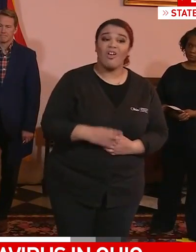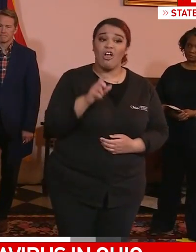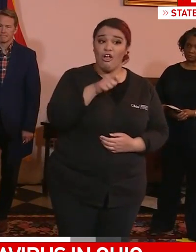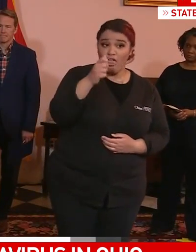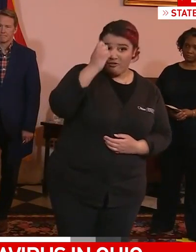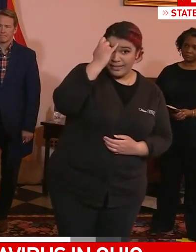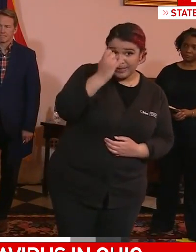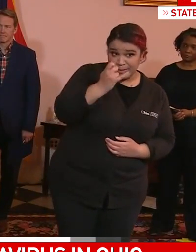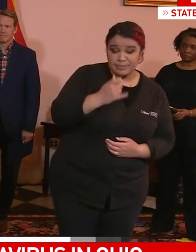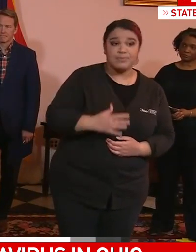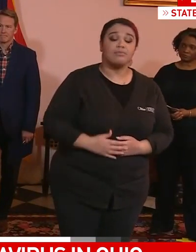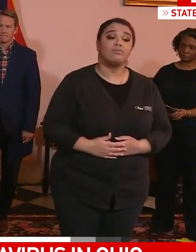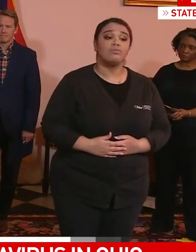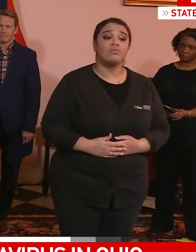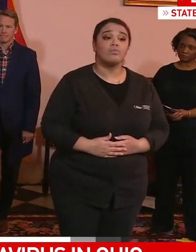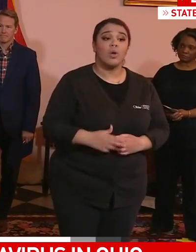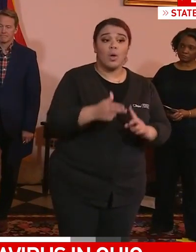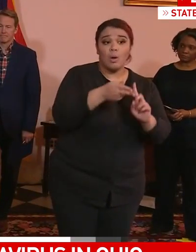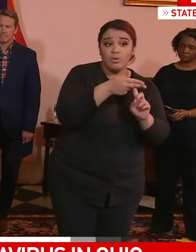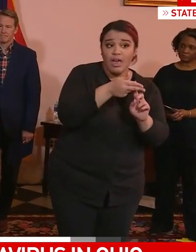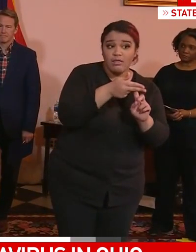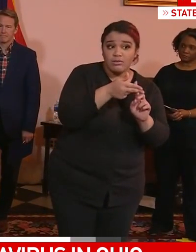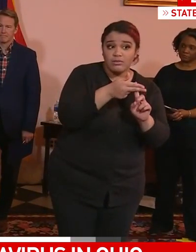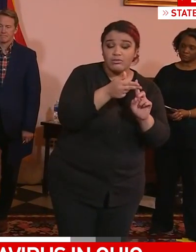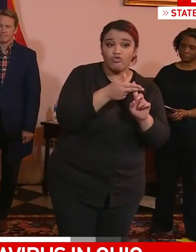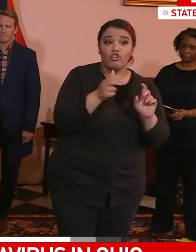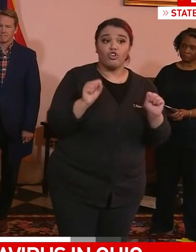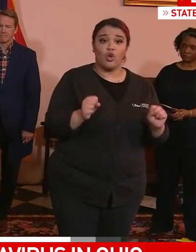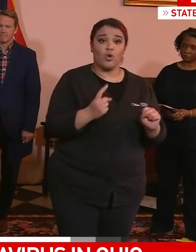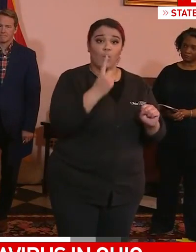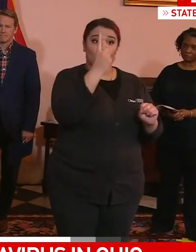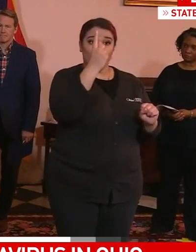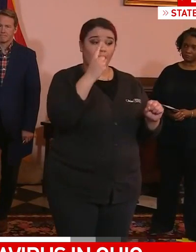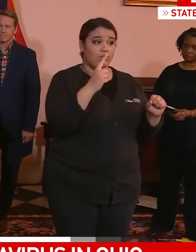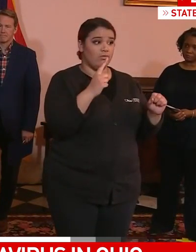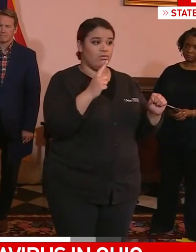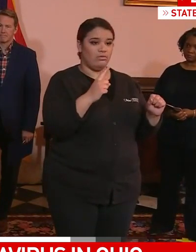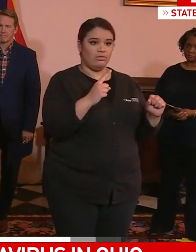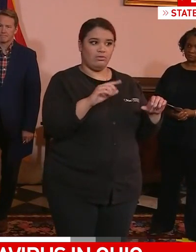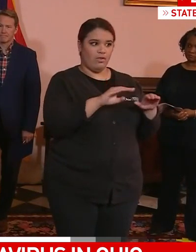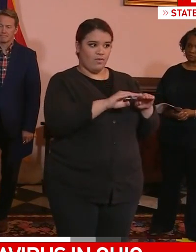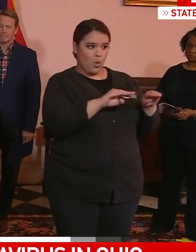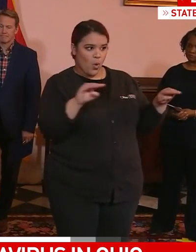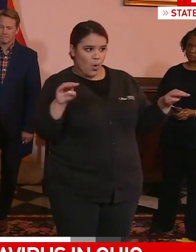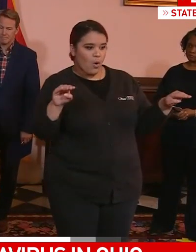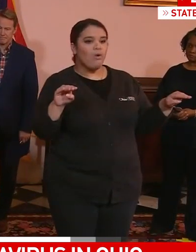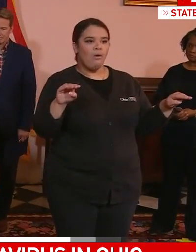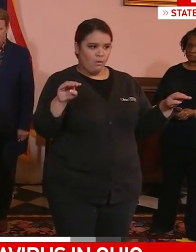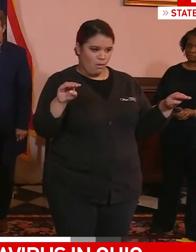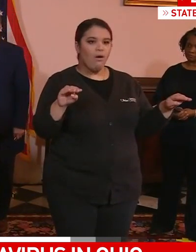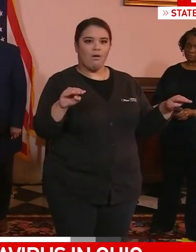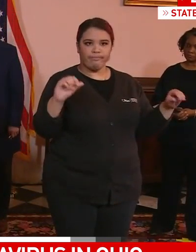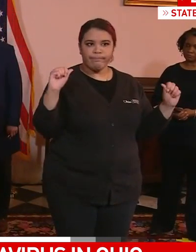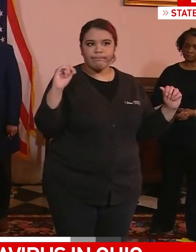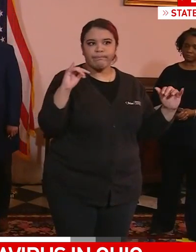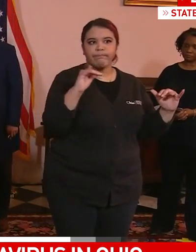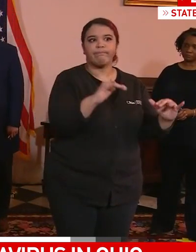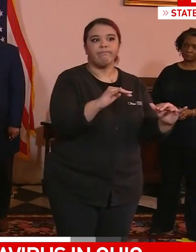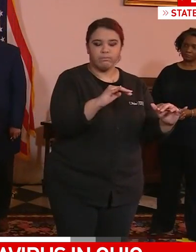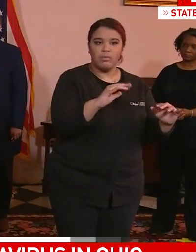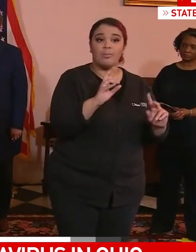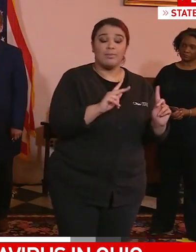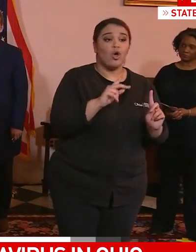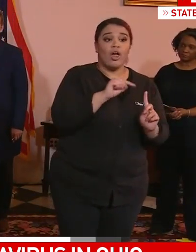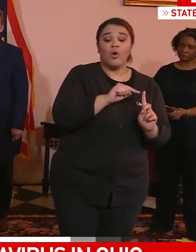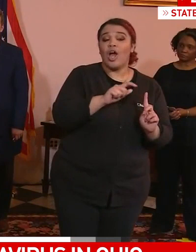a hotel to bring in non-infectious patients who could safely be cared for in a hotel,